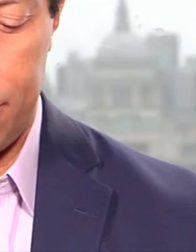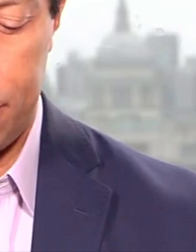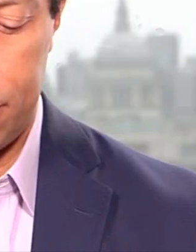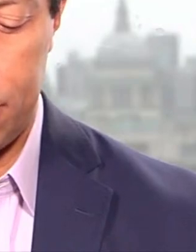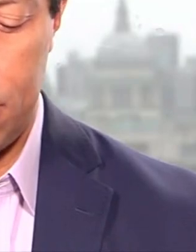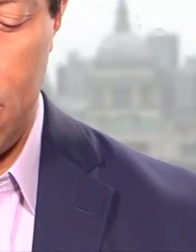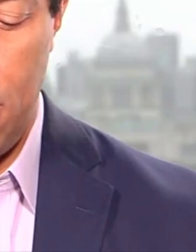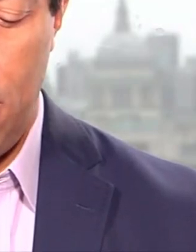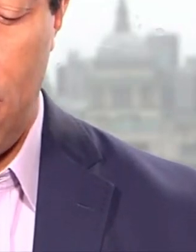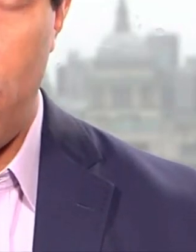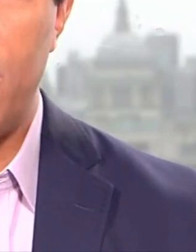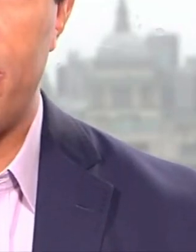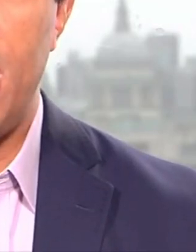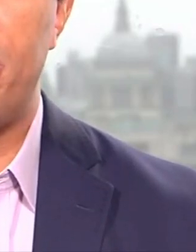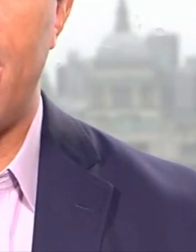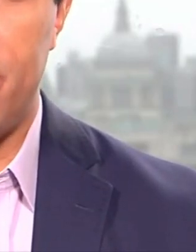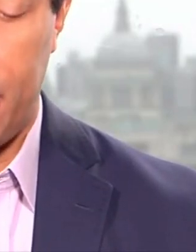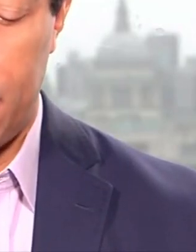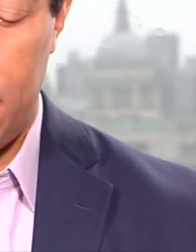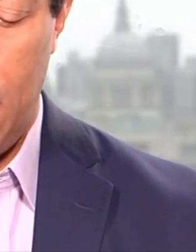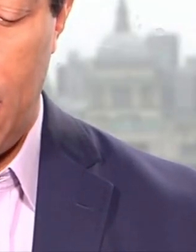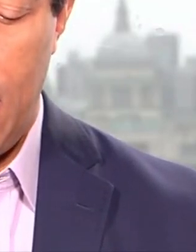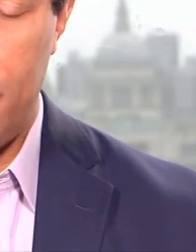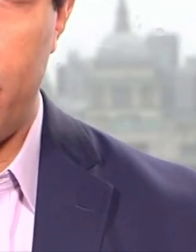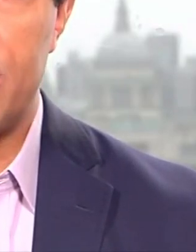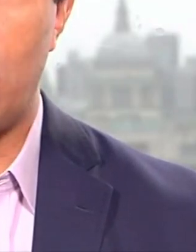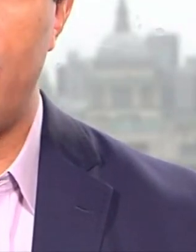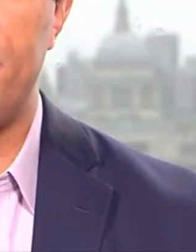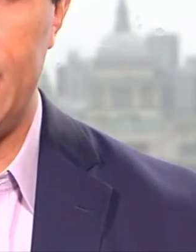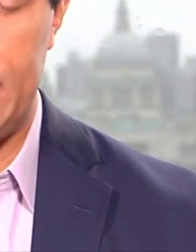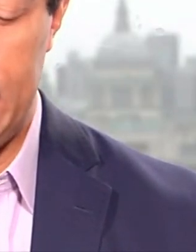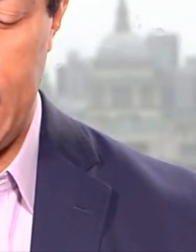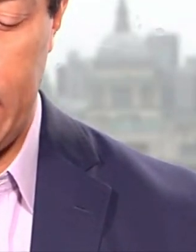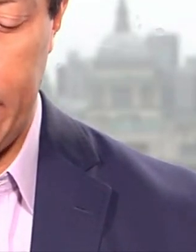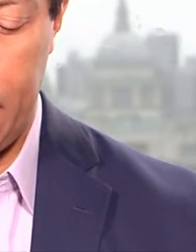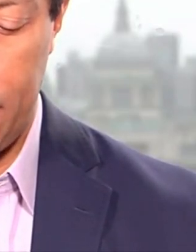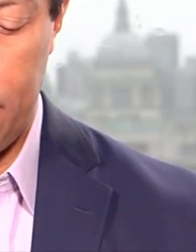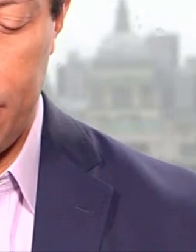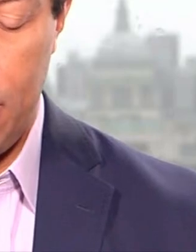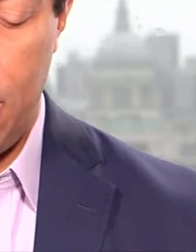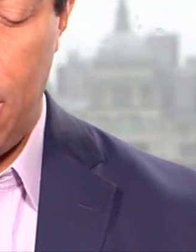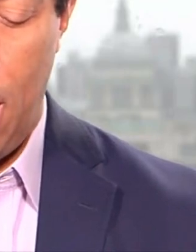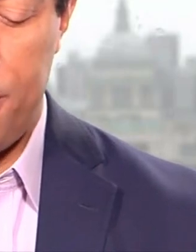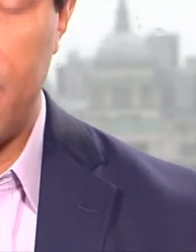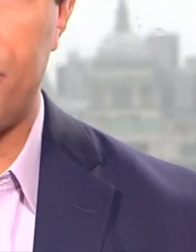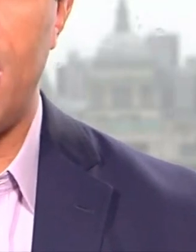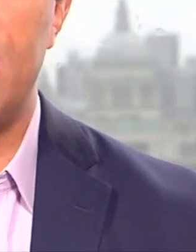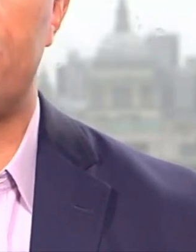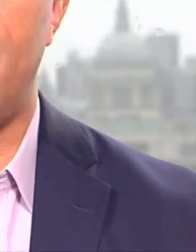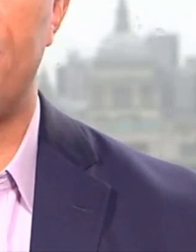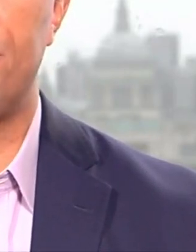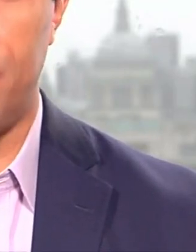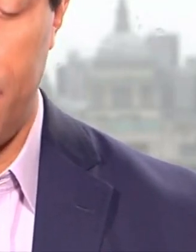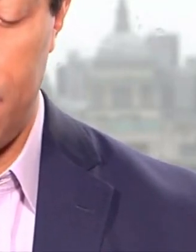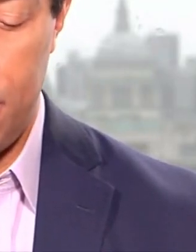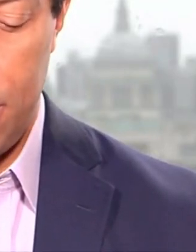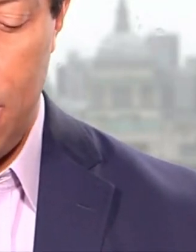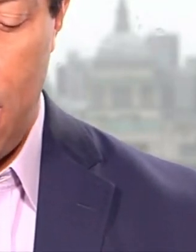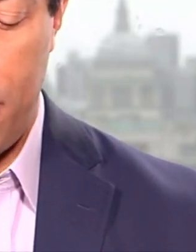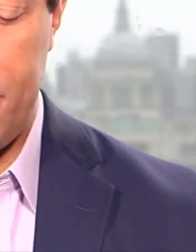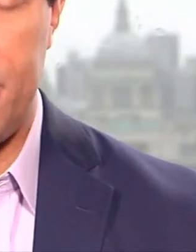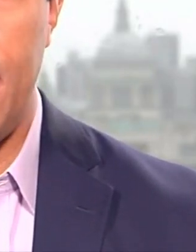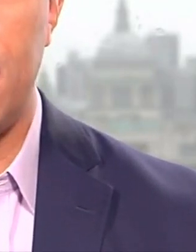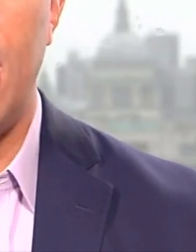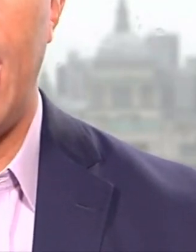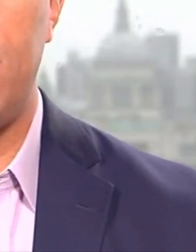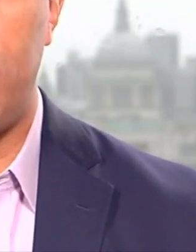data. We have made it public AWS COVID-19 Survey, a centralized repository